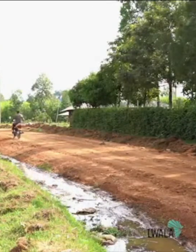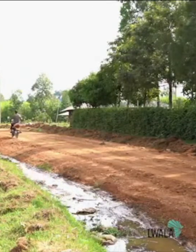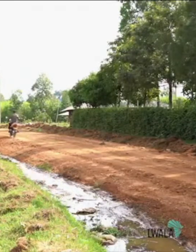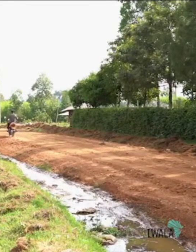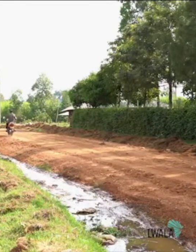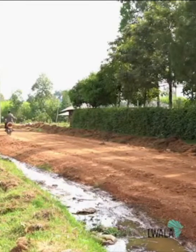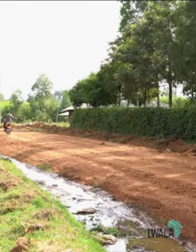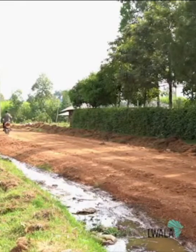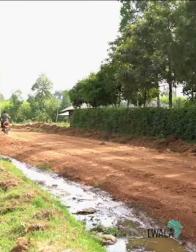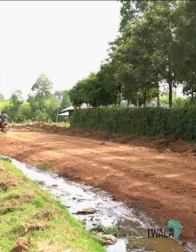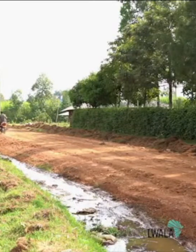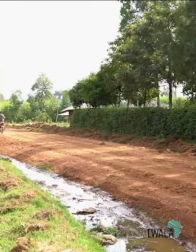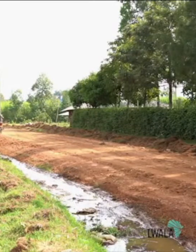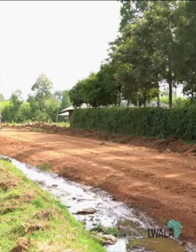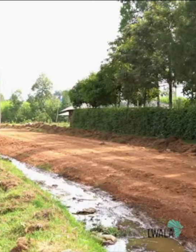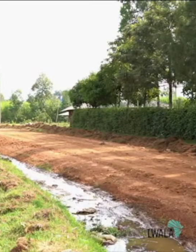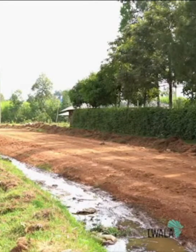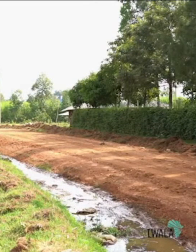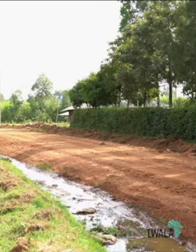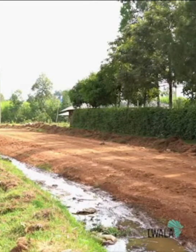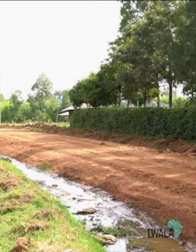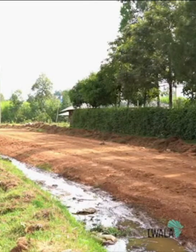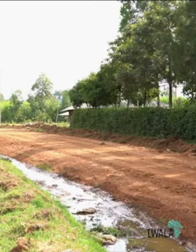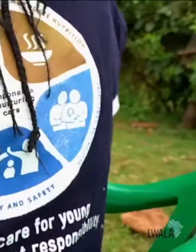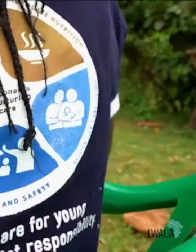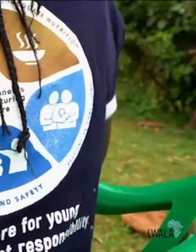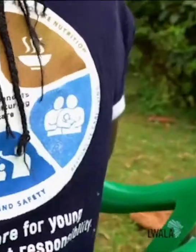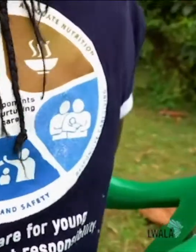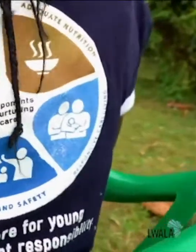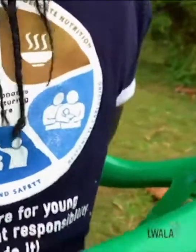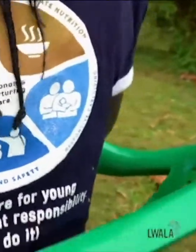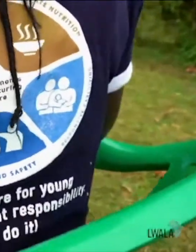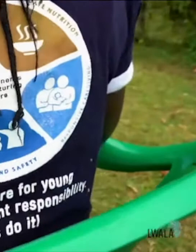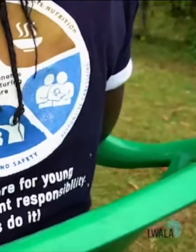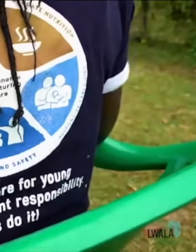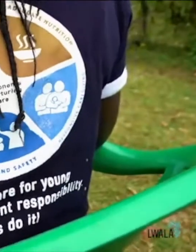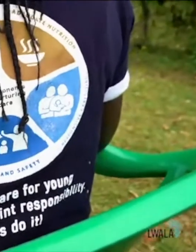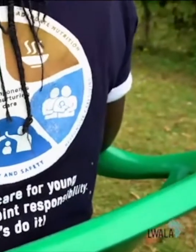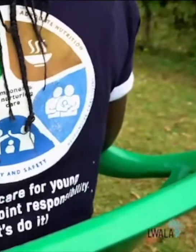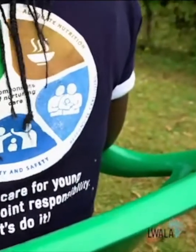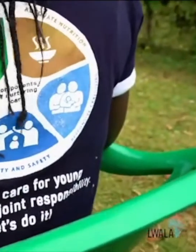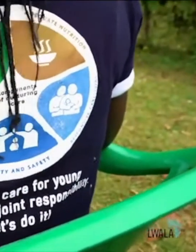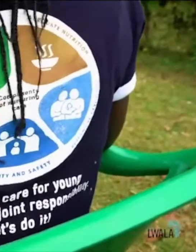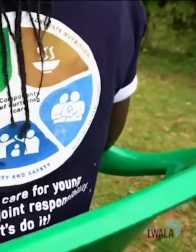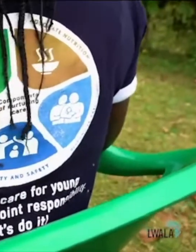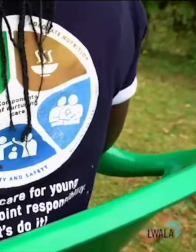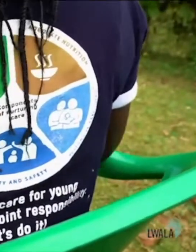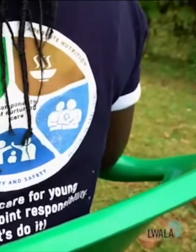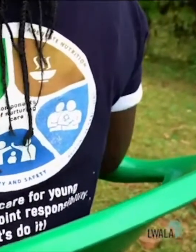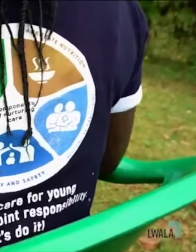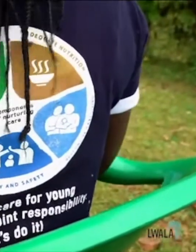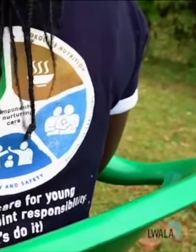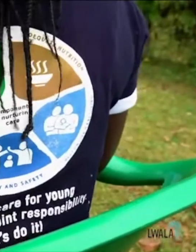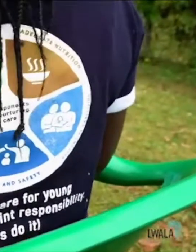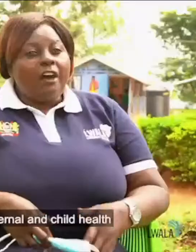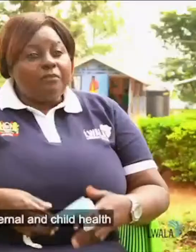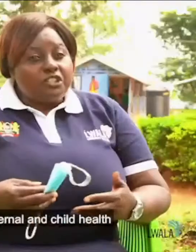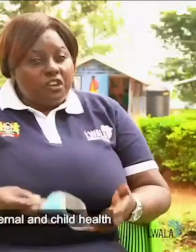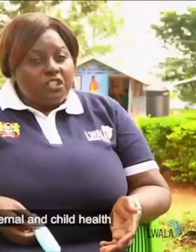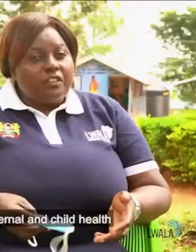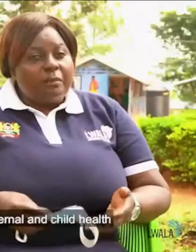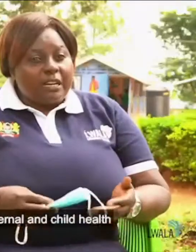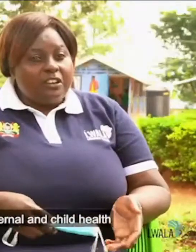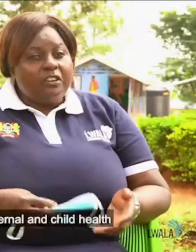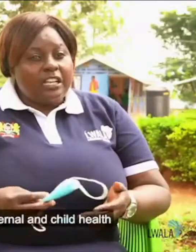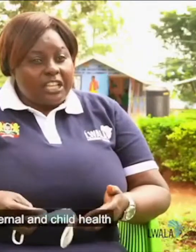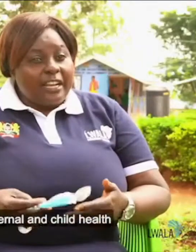incorporated nurturing care components and care for child development into its community health services to further improve health outcomes for young children. I've been